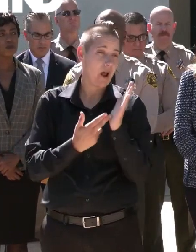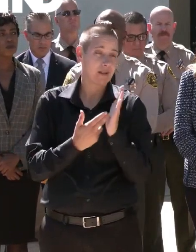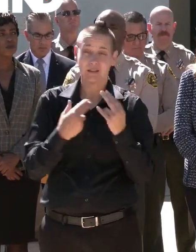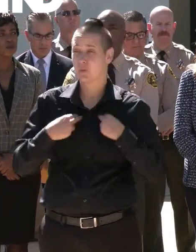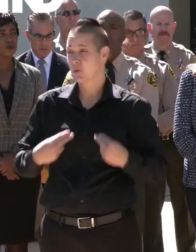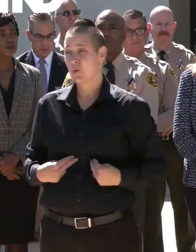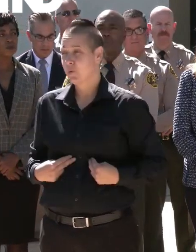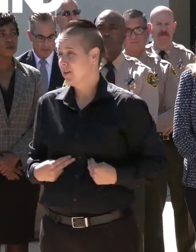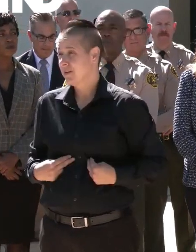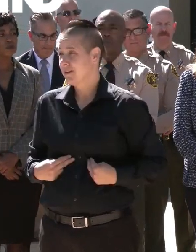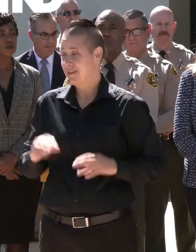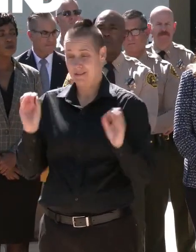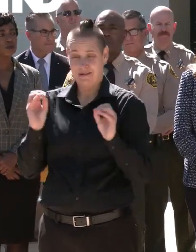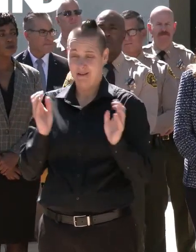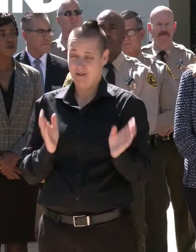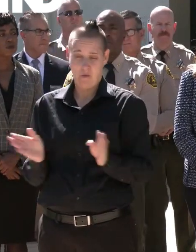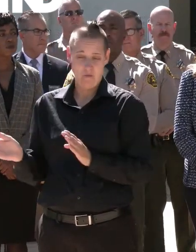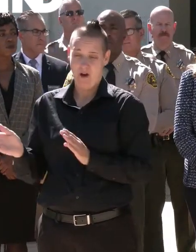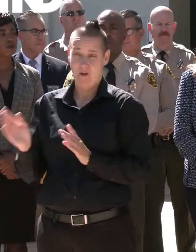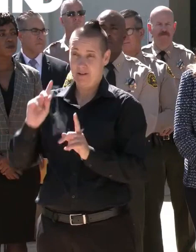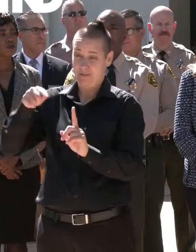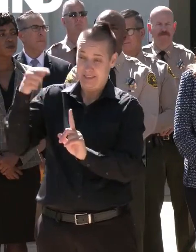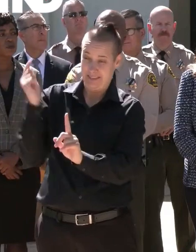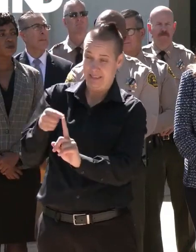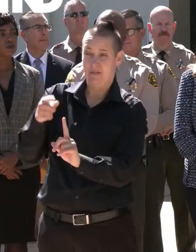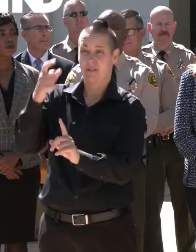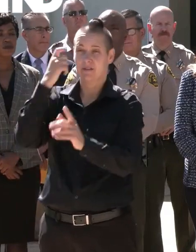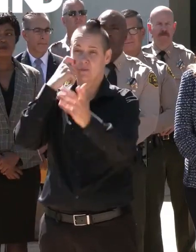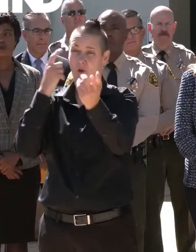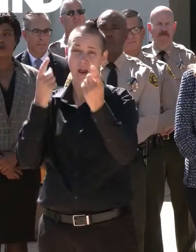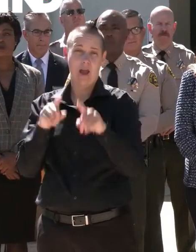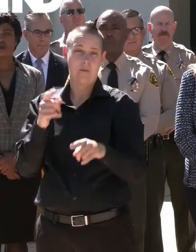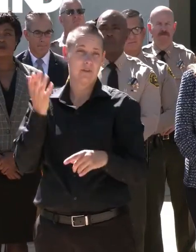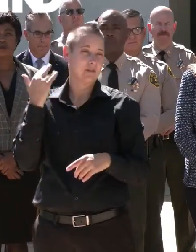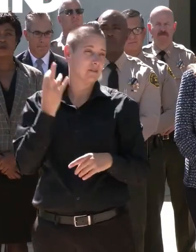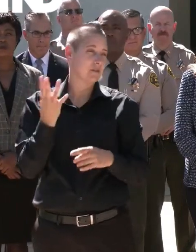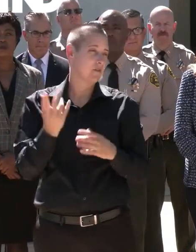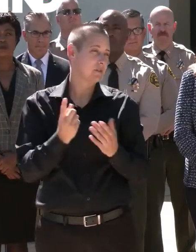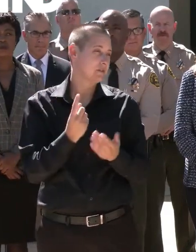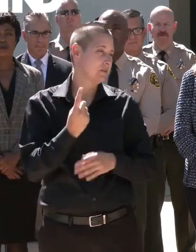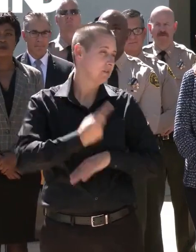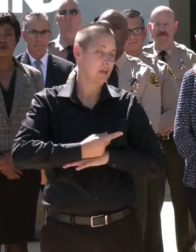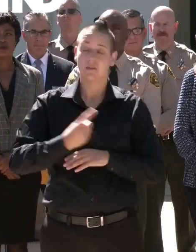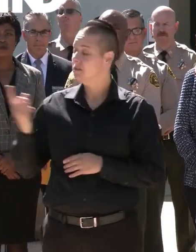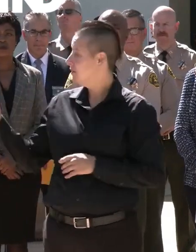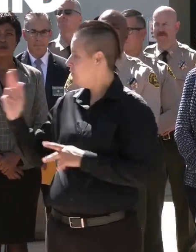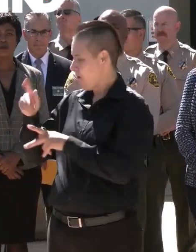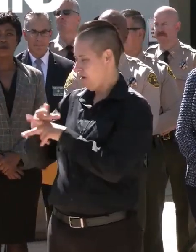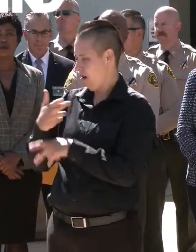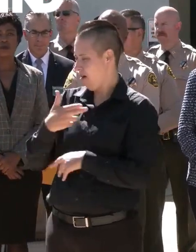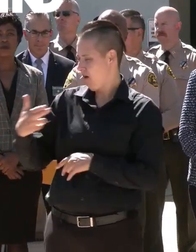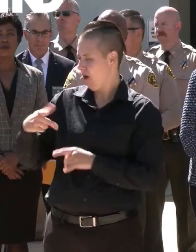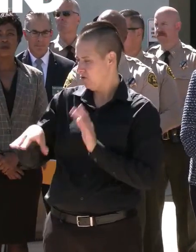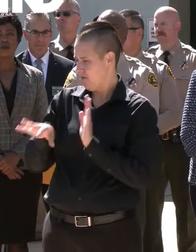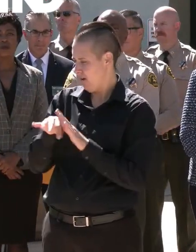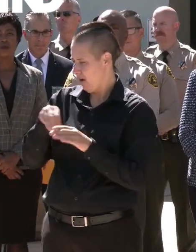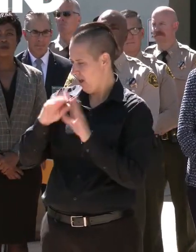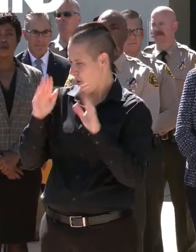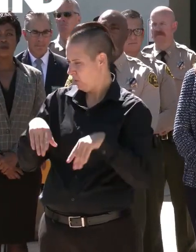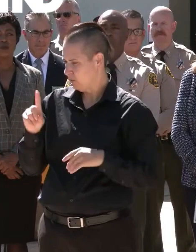we're human, and nothing prepares us specifically for what just happened the last several days. Sheriff, what kind of guns did you find